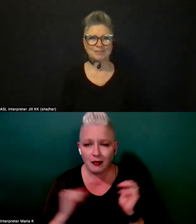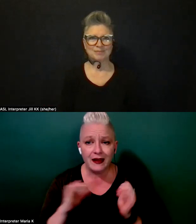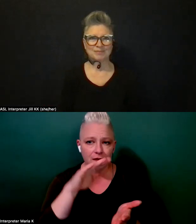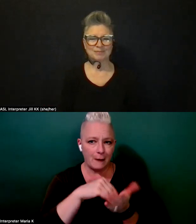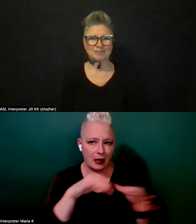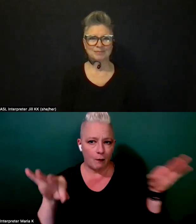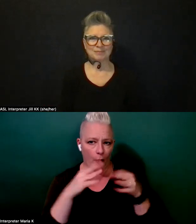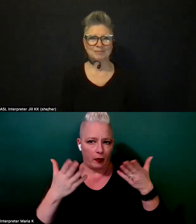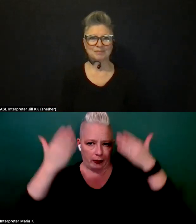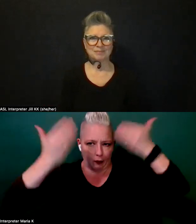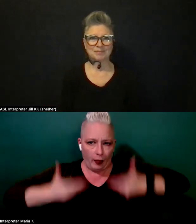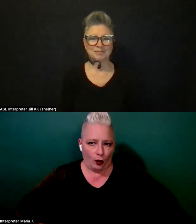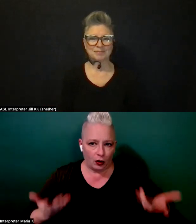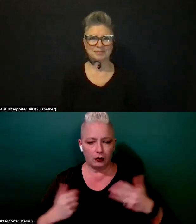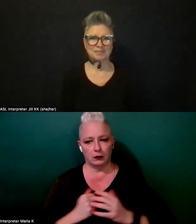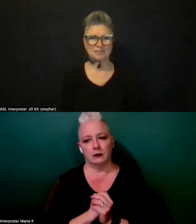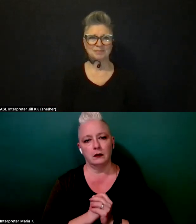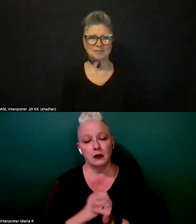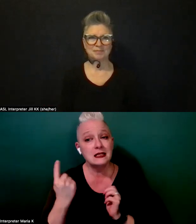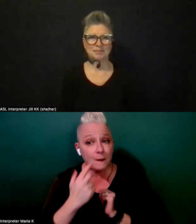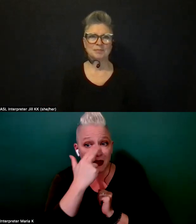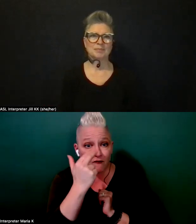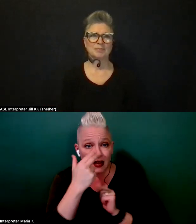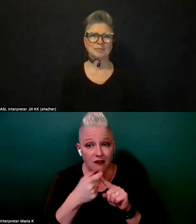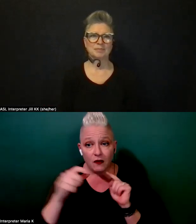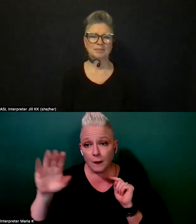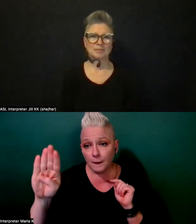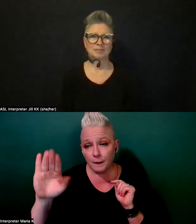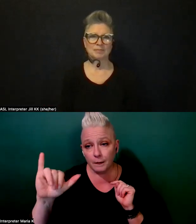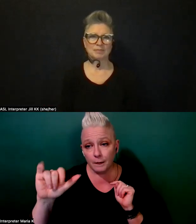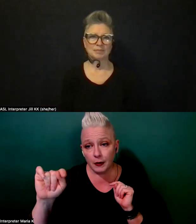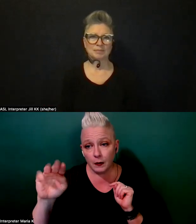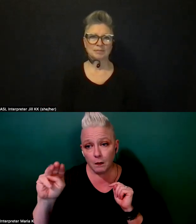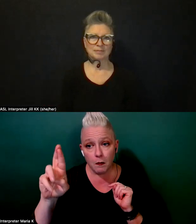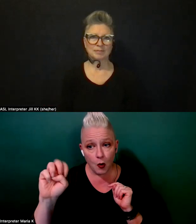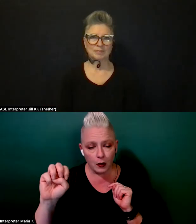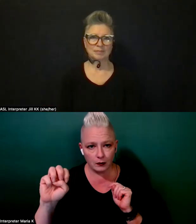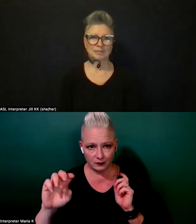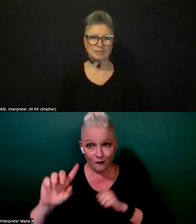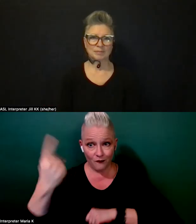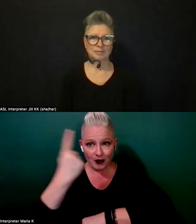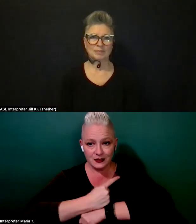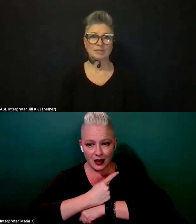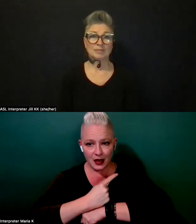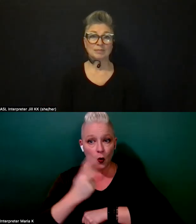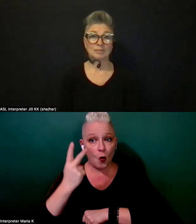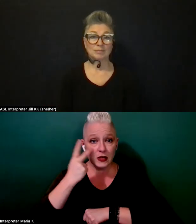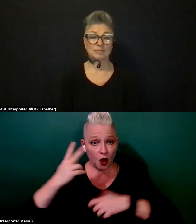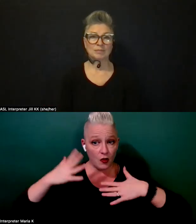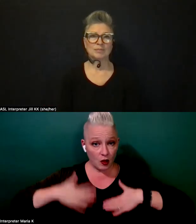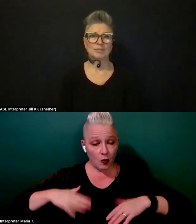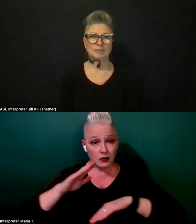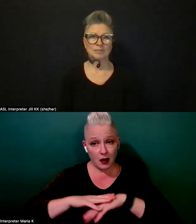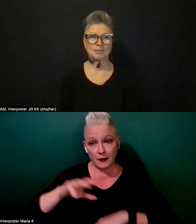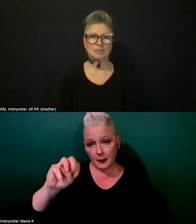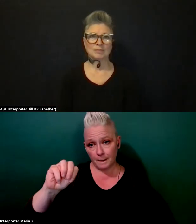are there. But something funny from Biltmore is on day one, we saw those clothes on the mannequins